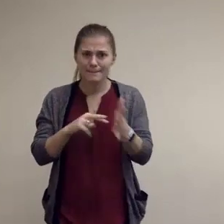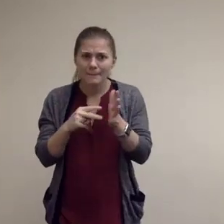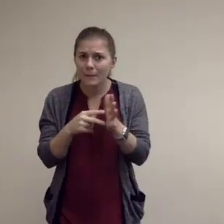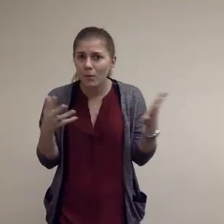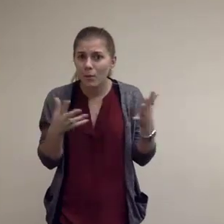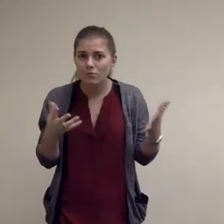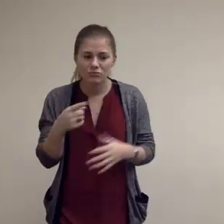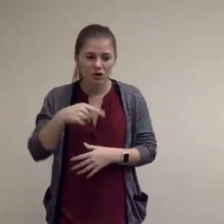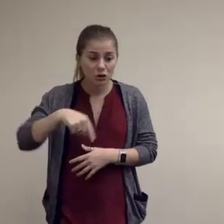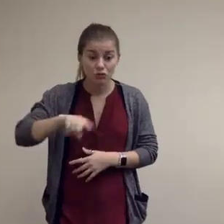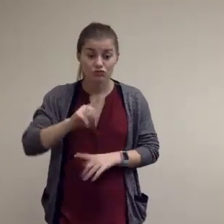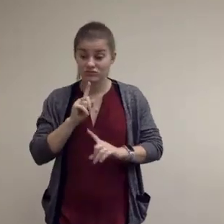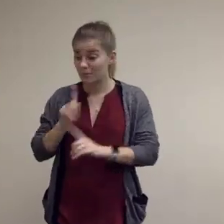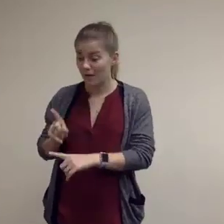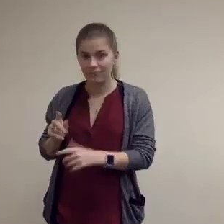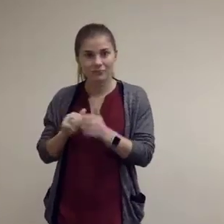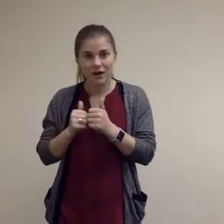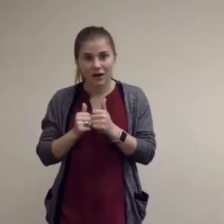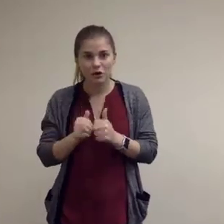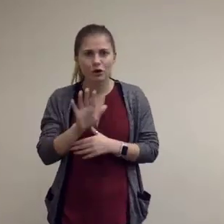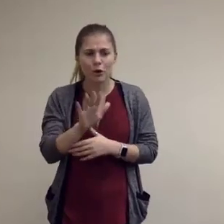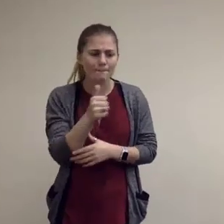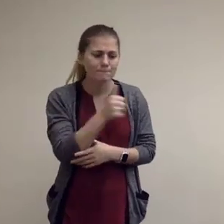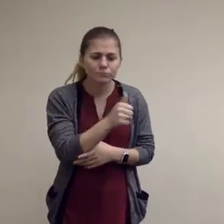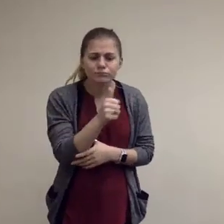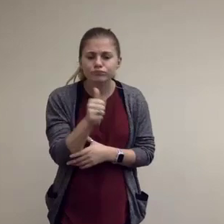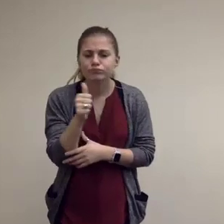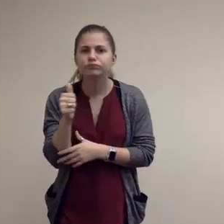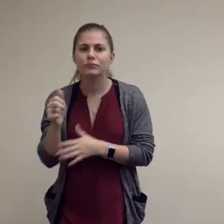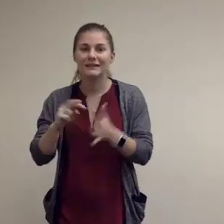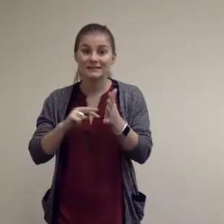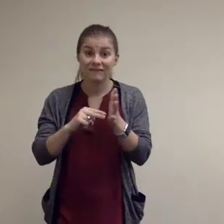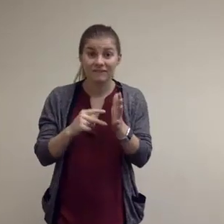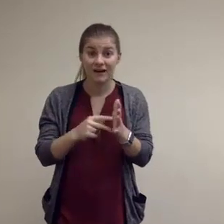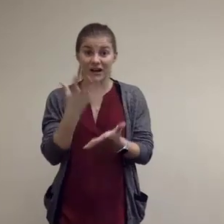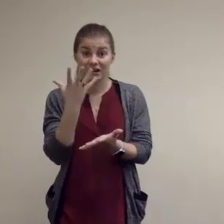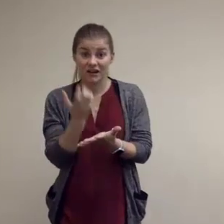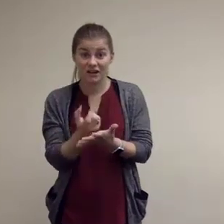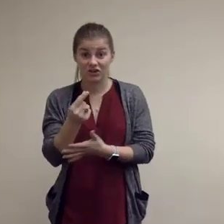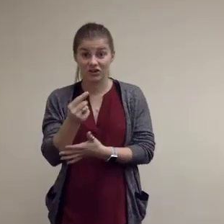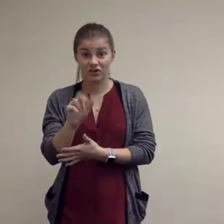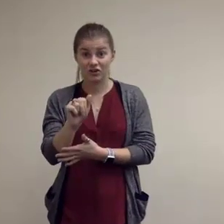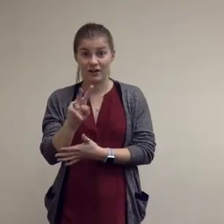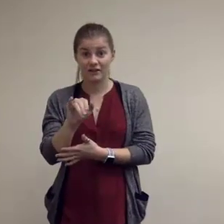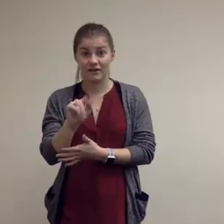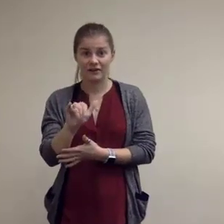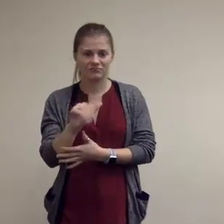What would be your personal definition of gravity? Not what the book said, but what you said. Holds you down?